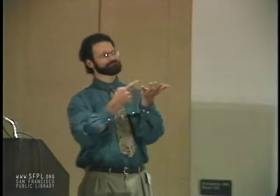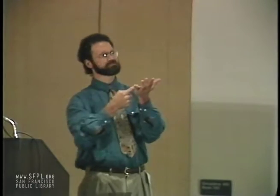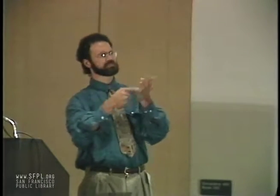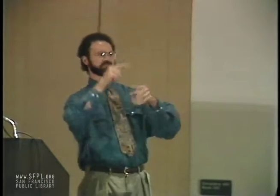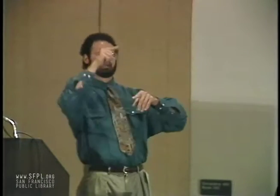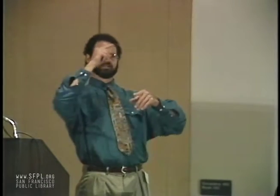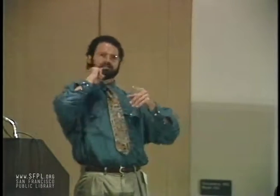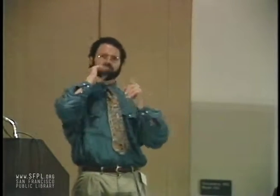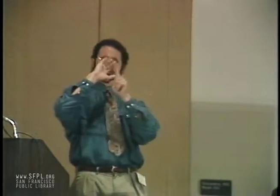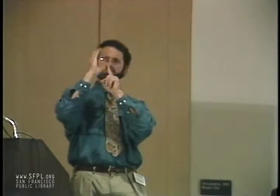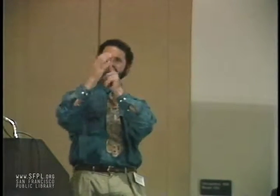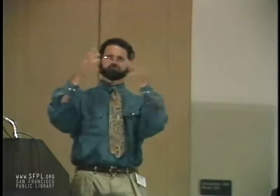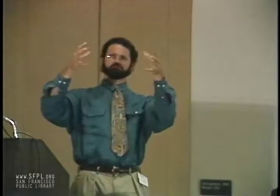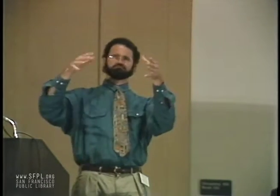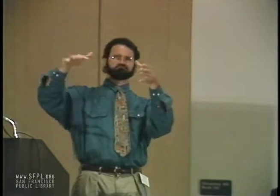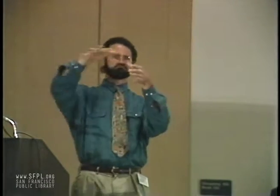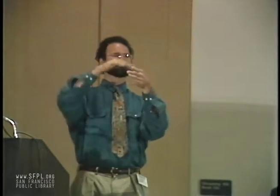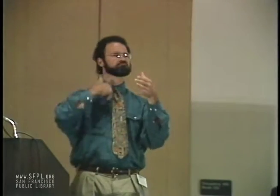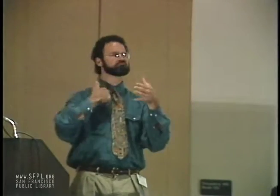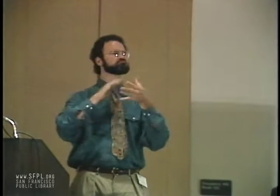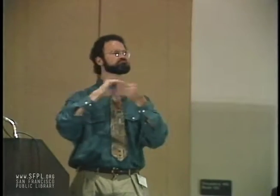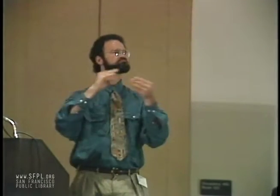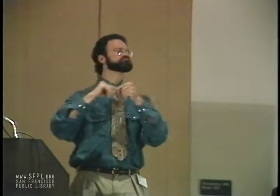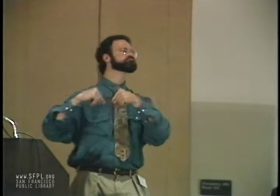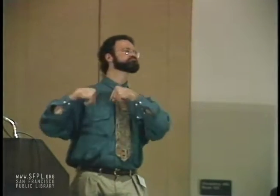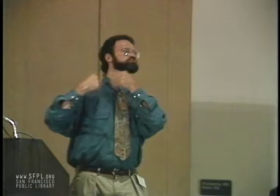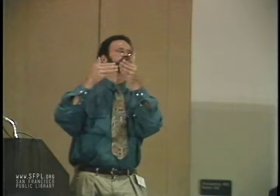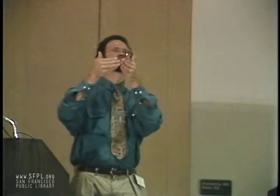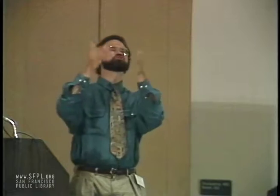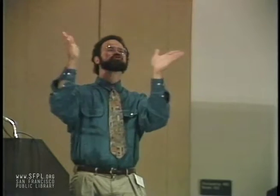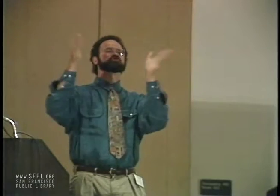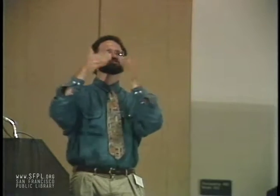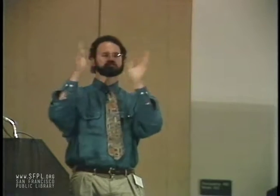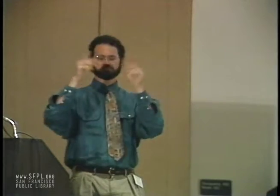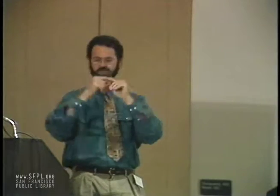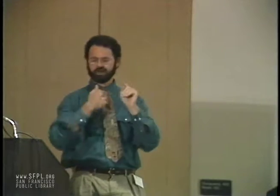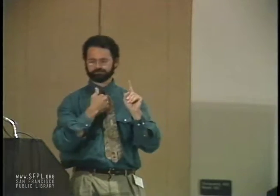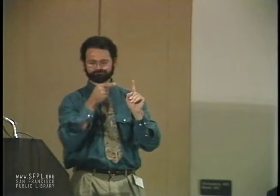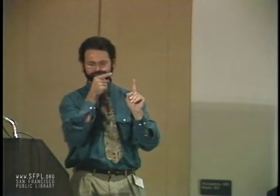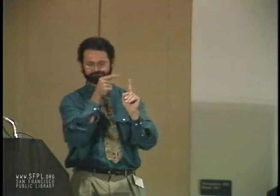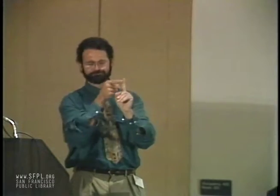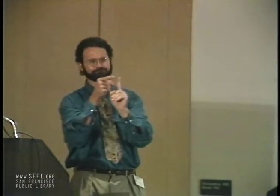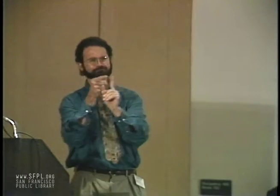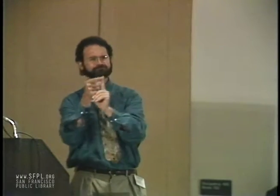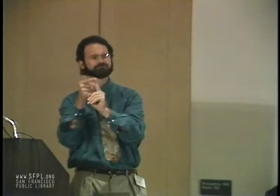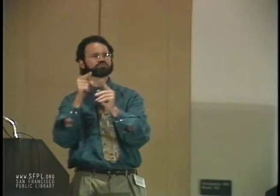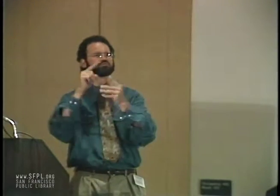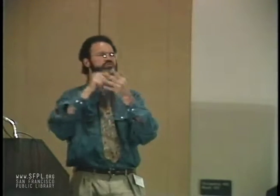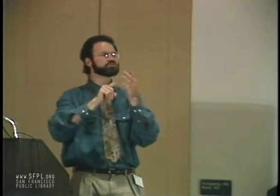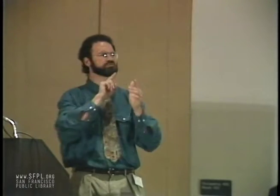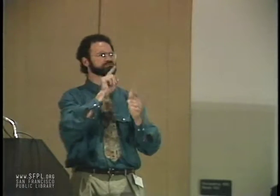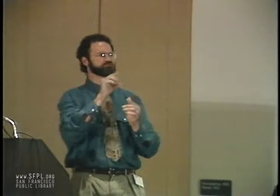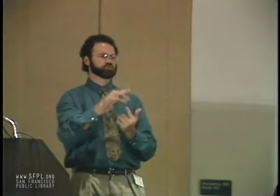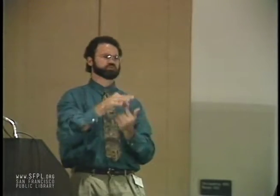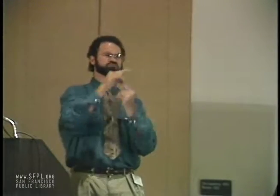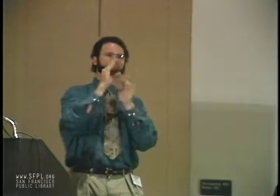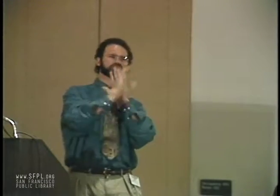As I come to the close of my talk, we look at deaf culture, and there are all of these stories that speak in very general terms, but I have a couple of